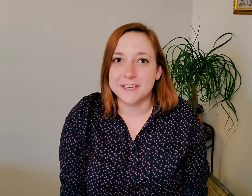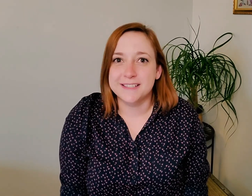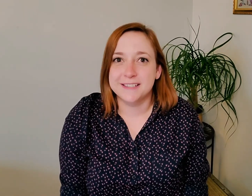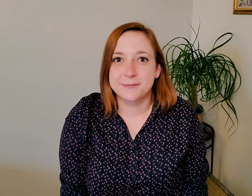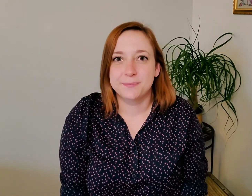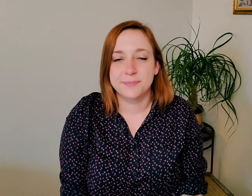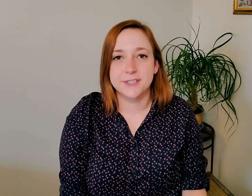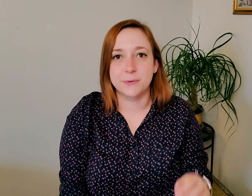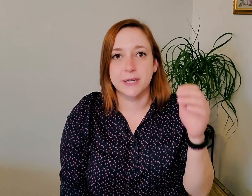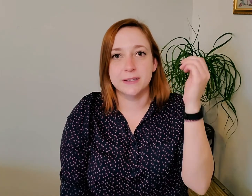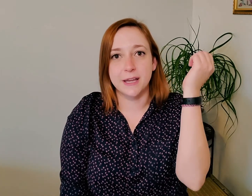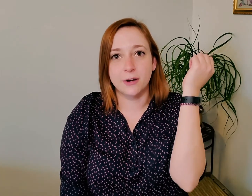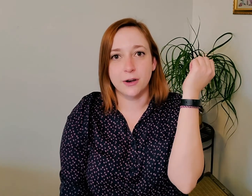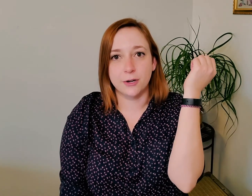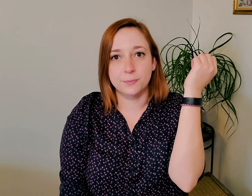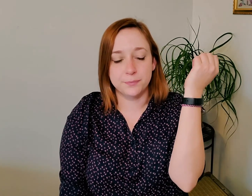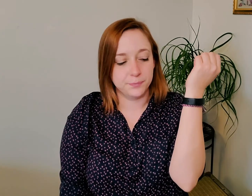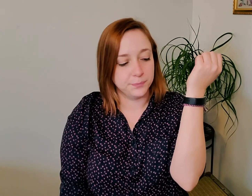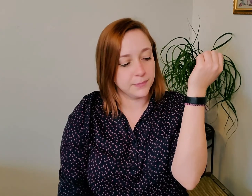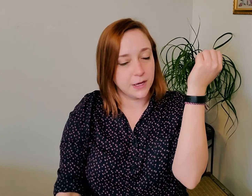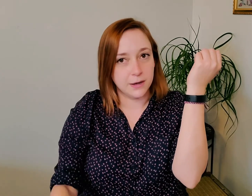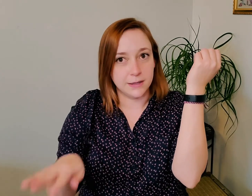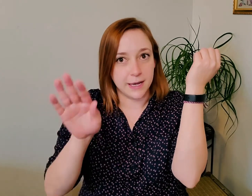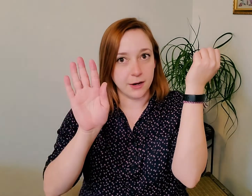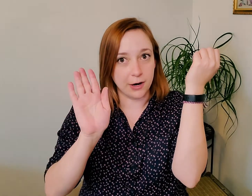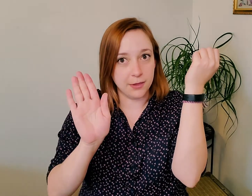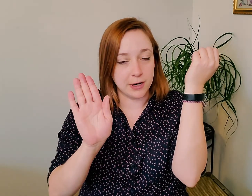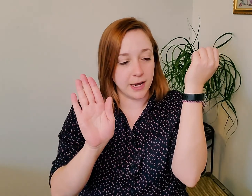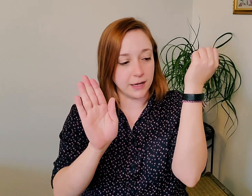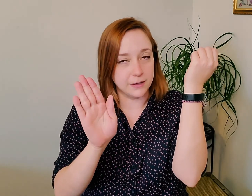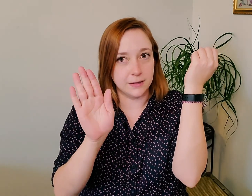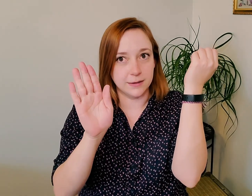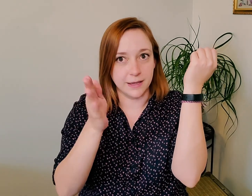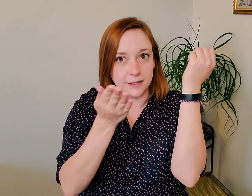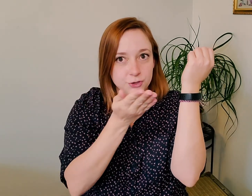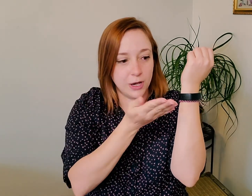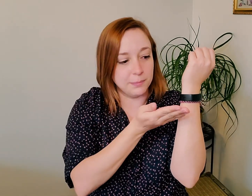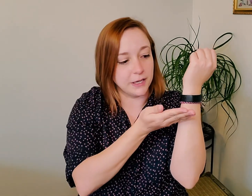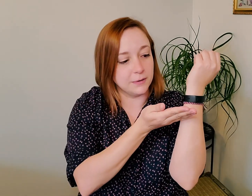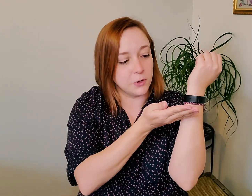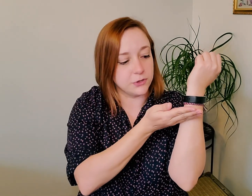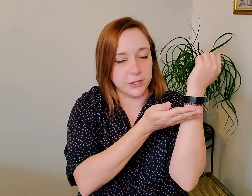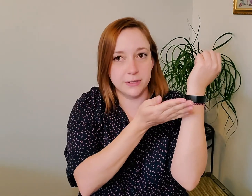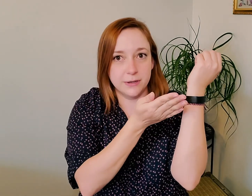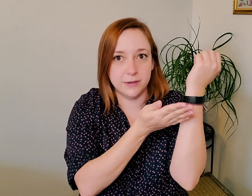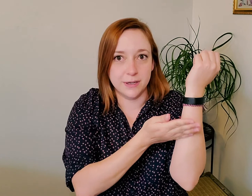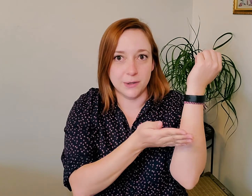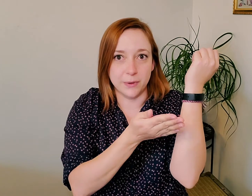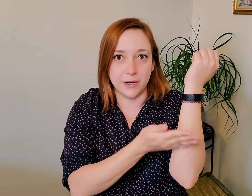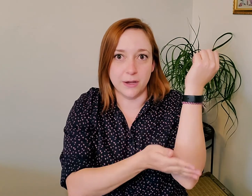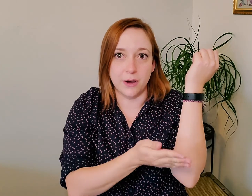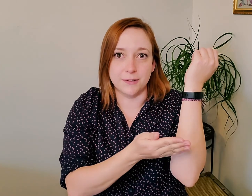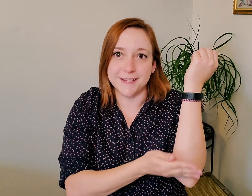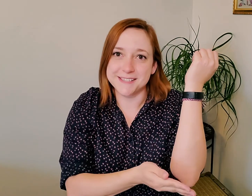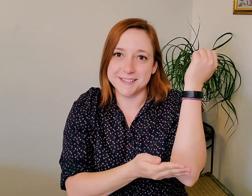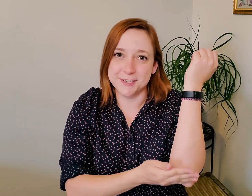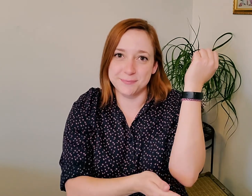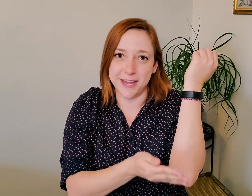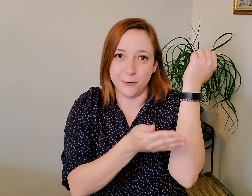Harvest. So we're going to take our arm and take our other hand like a chopping motion, and we're going to harvest down our